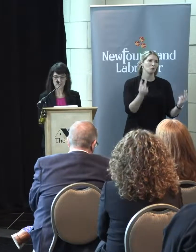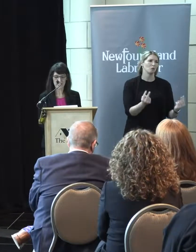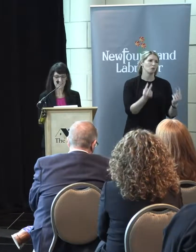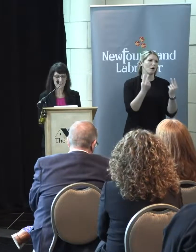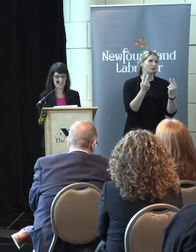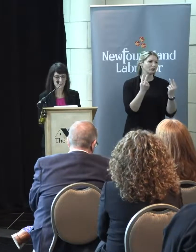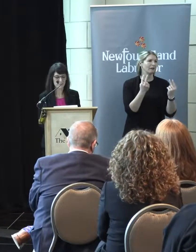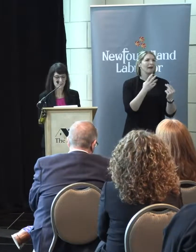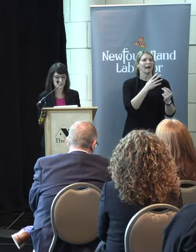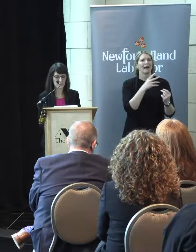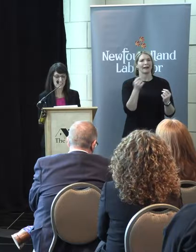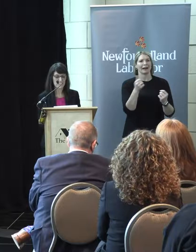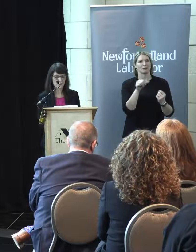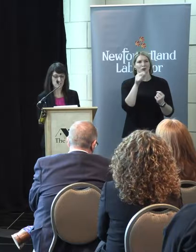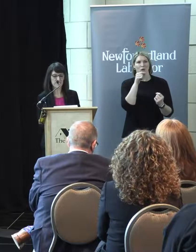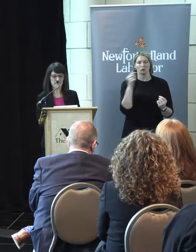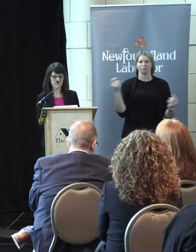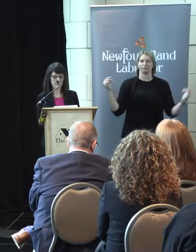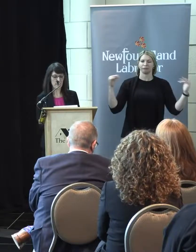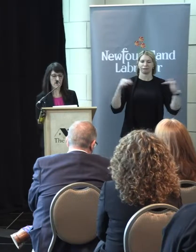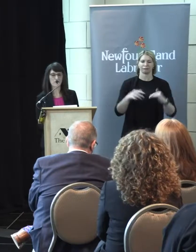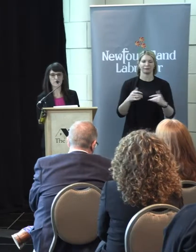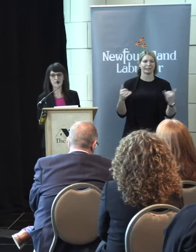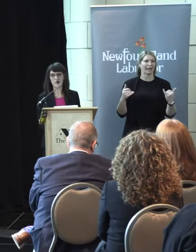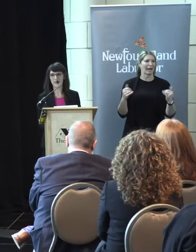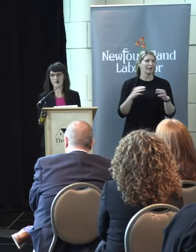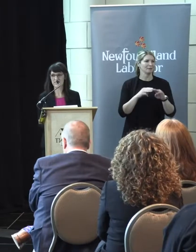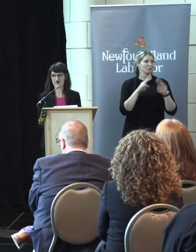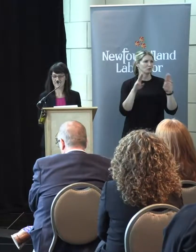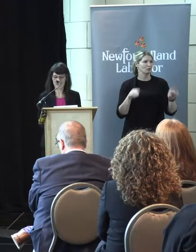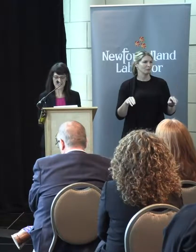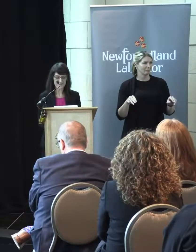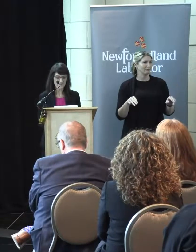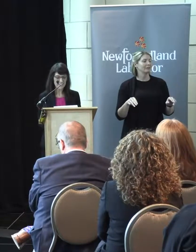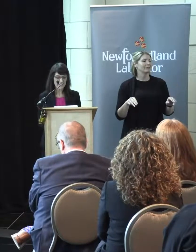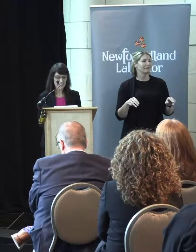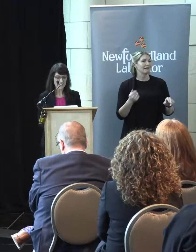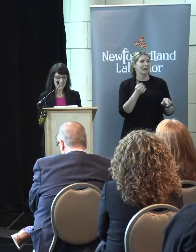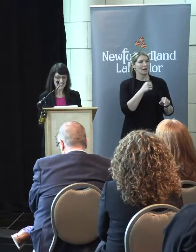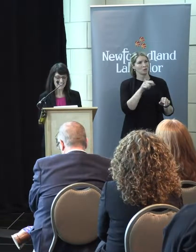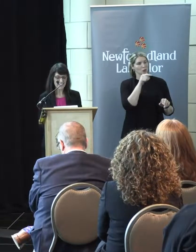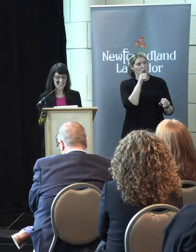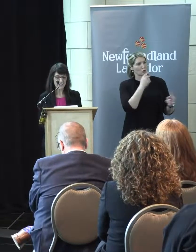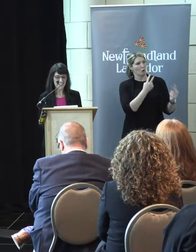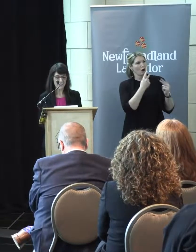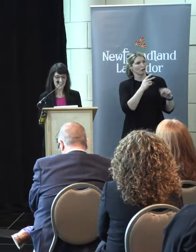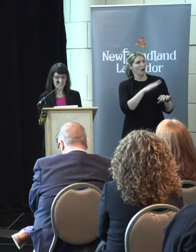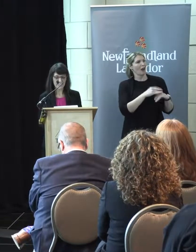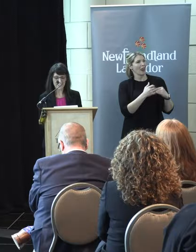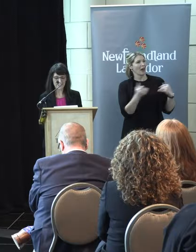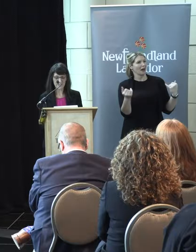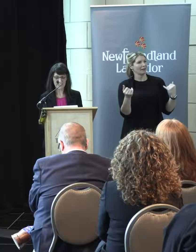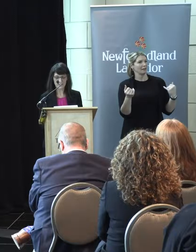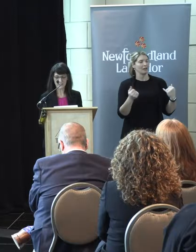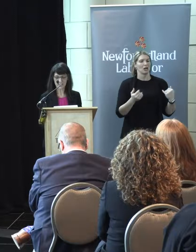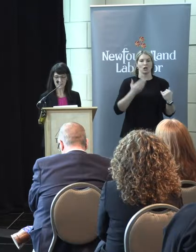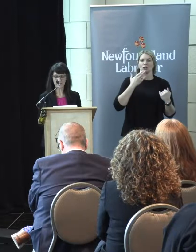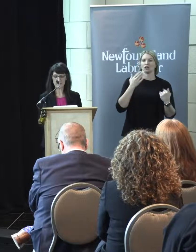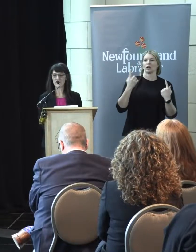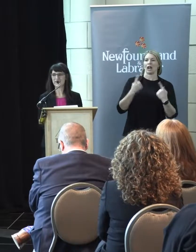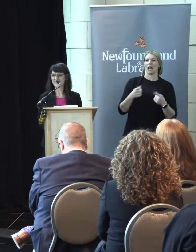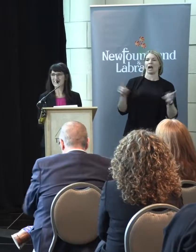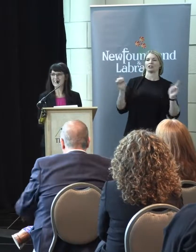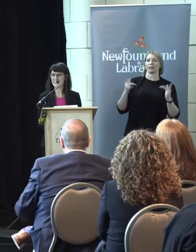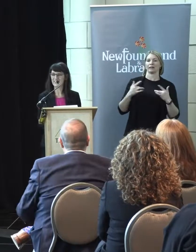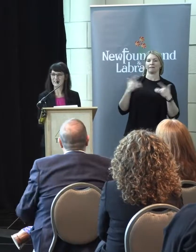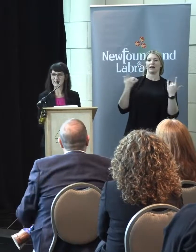the rooms and to those who joined us from all over the province online. They say a great launch event should keep